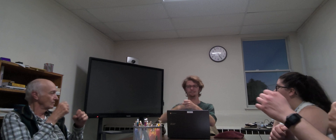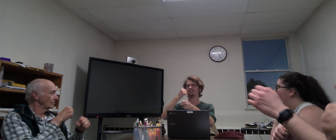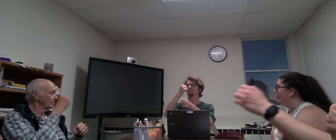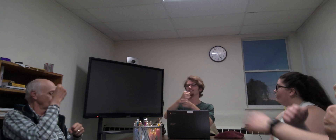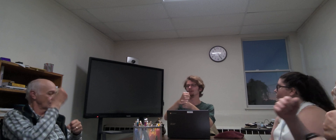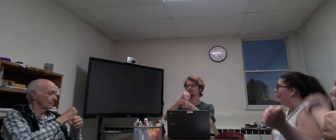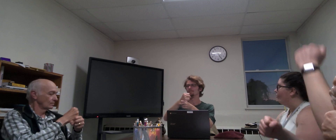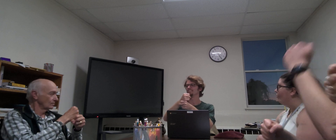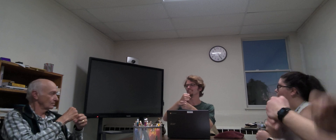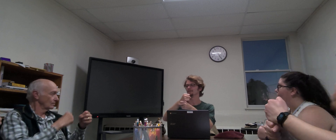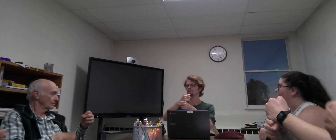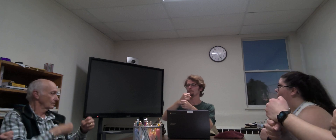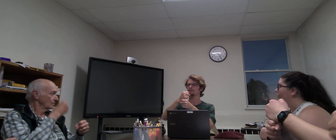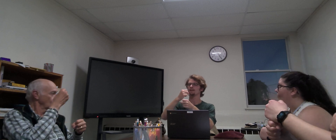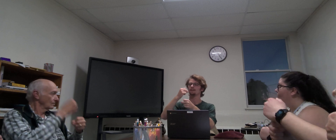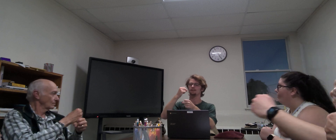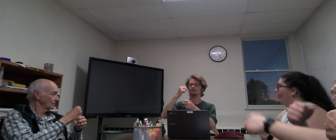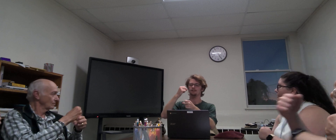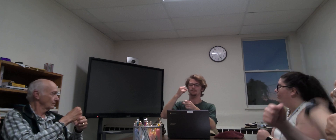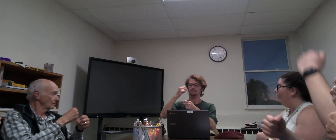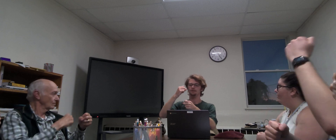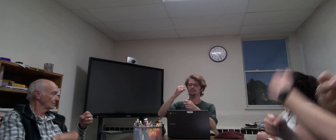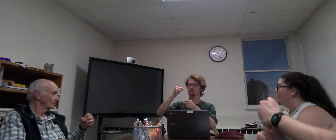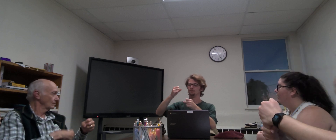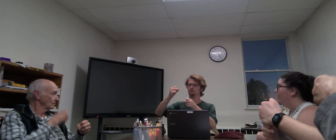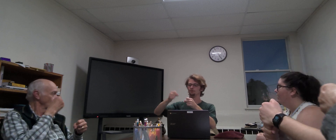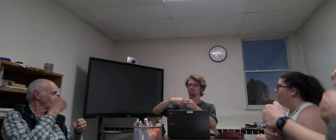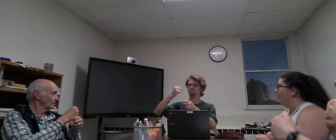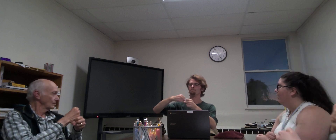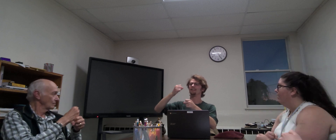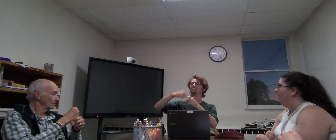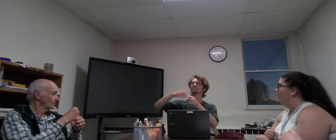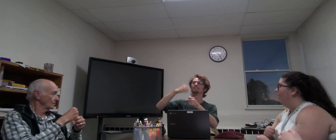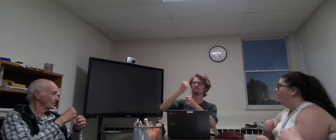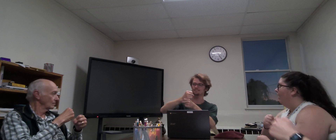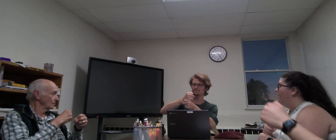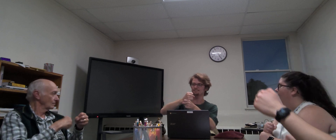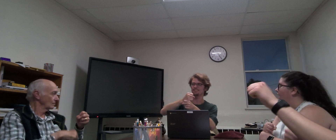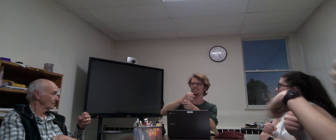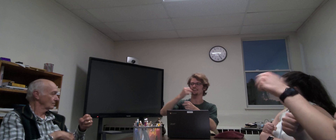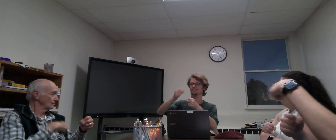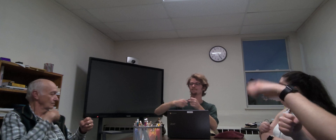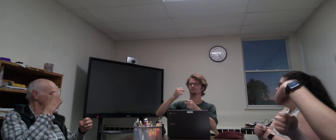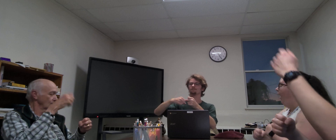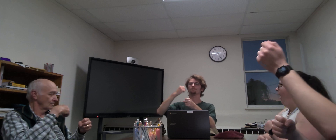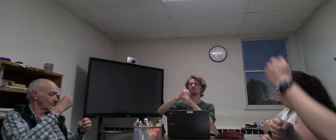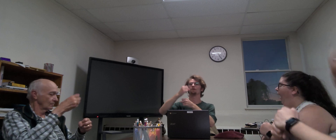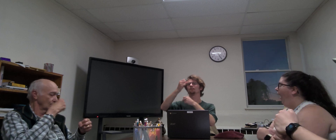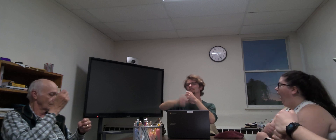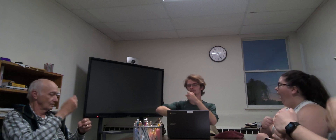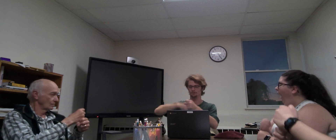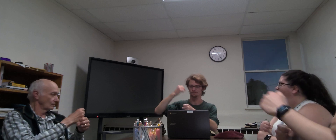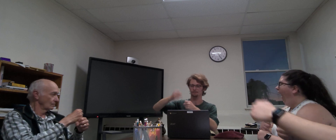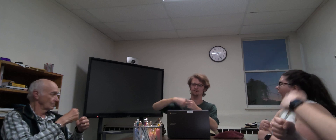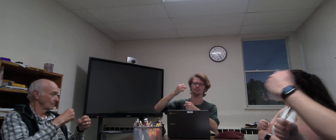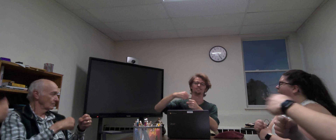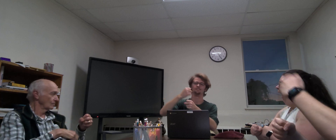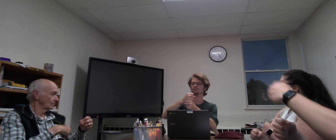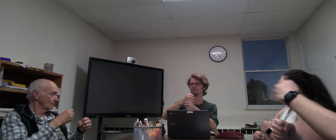around the globe year. You can do many years like that, or you can do it around if you really want